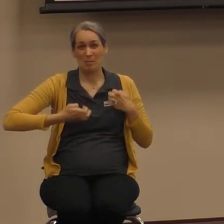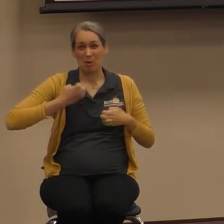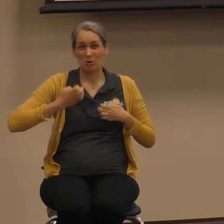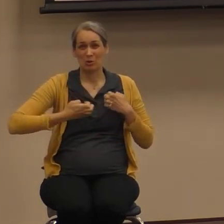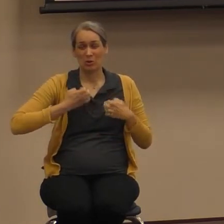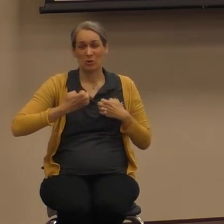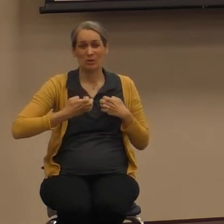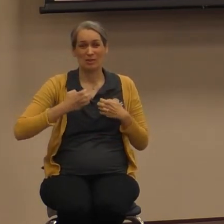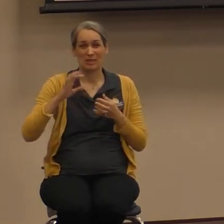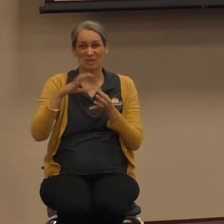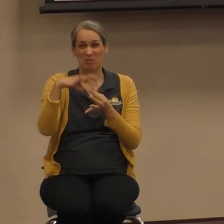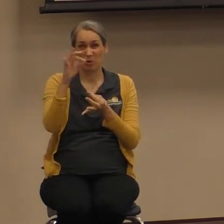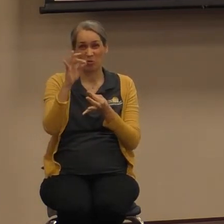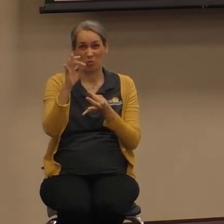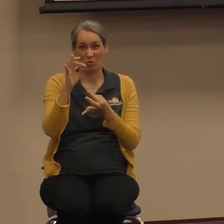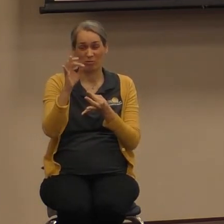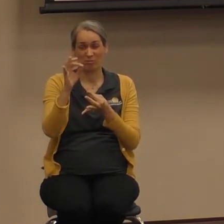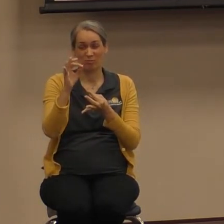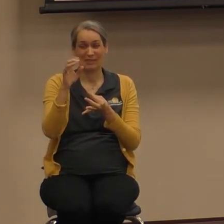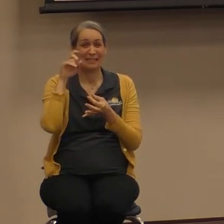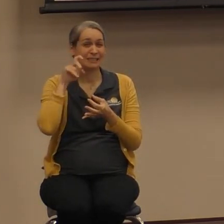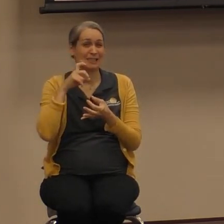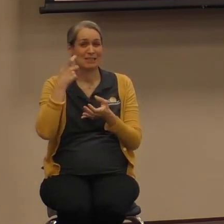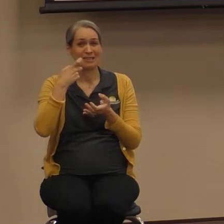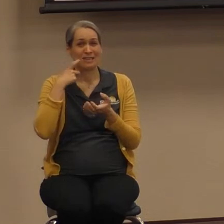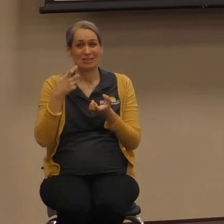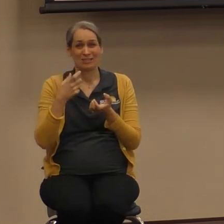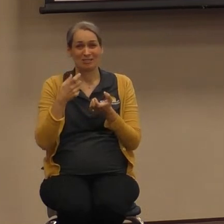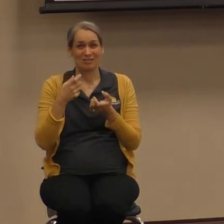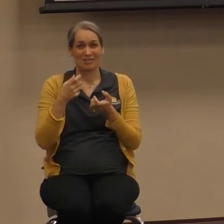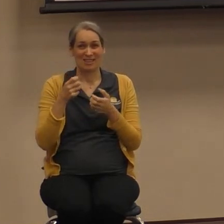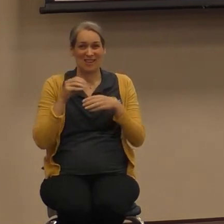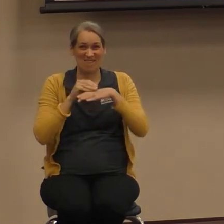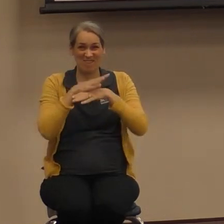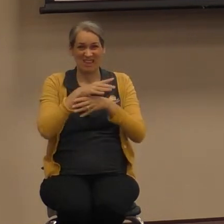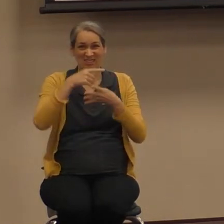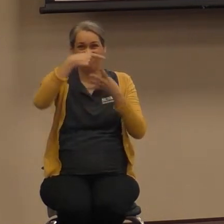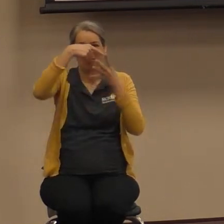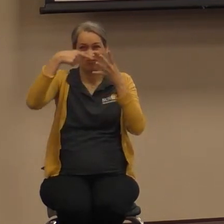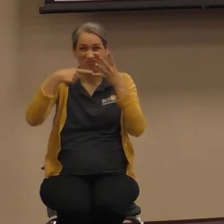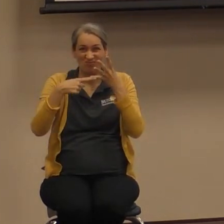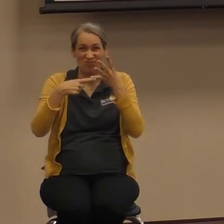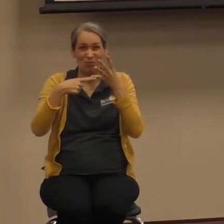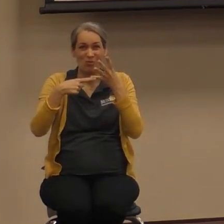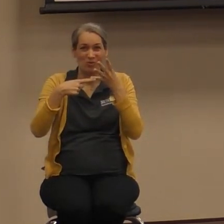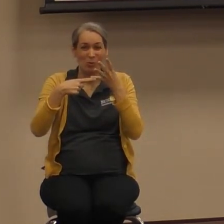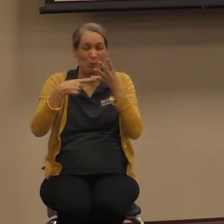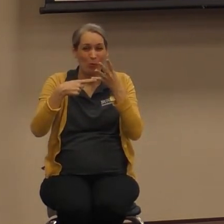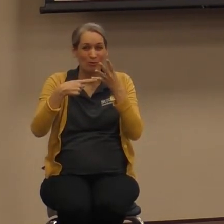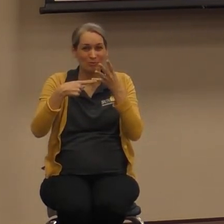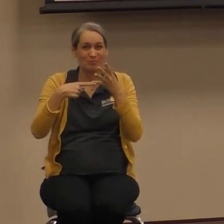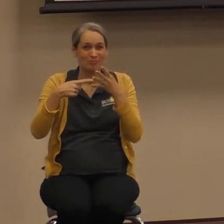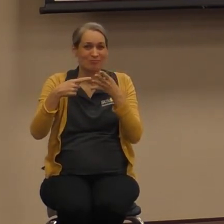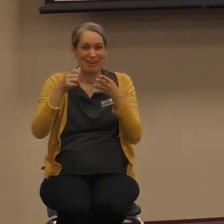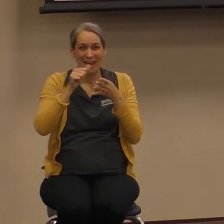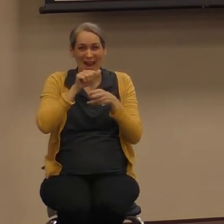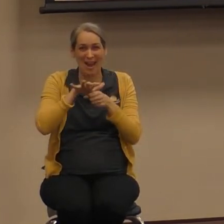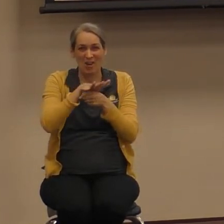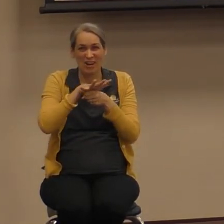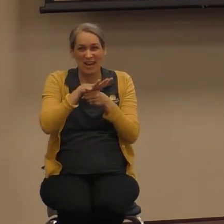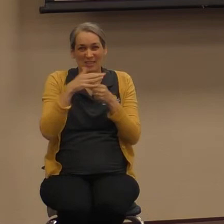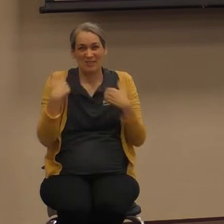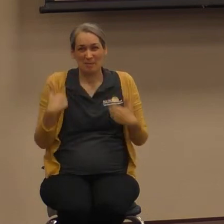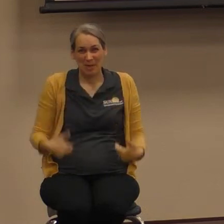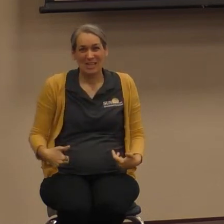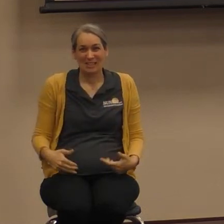toll that it takes on the body. And I take that as I'll explain it tomorrow in my intimacy pyramid. We're going to look at the toll that it takes on each of those things in